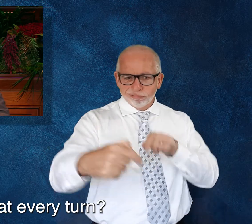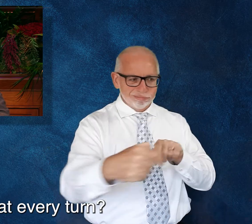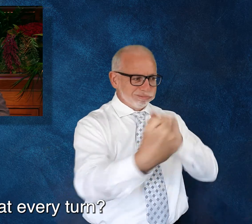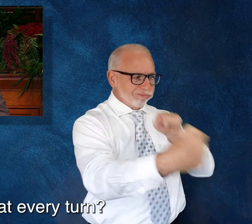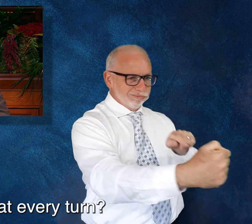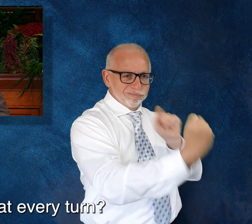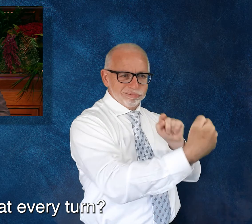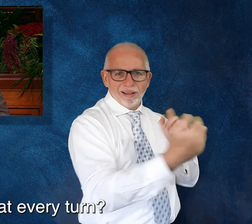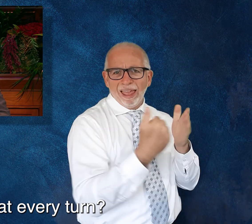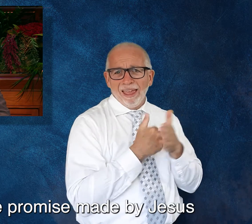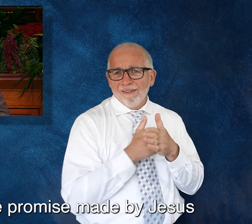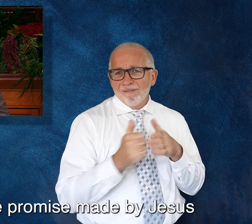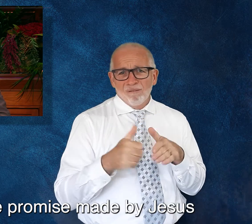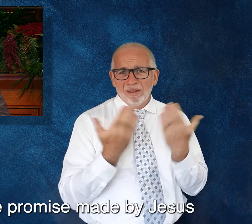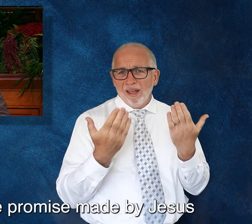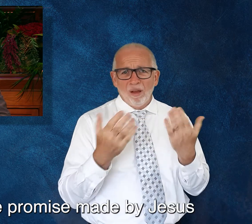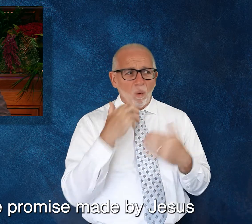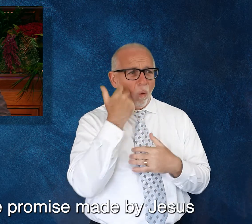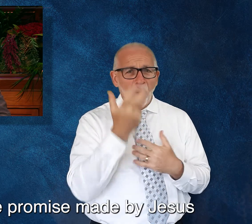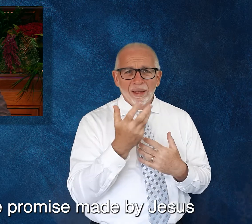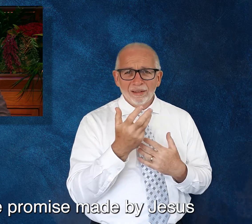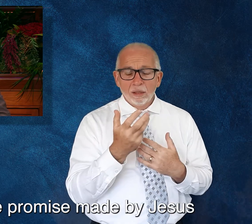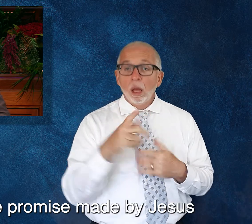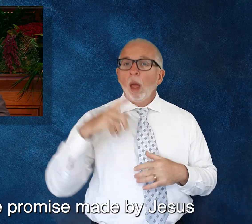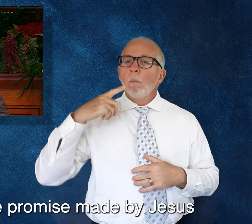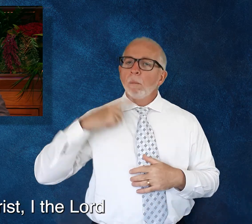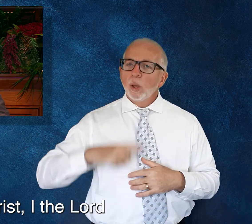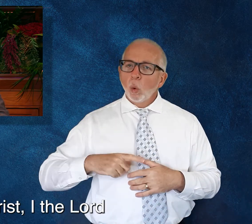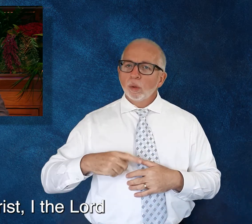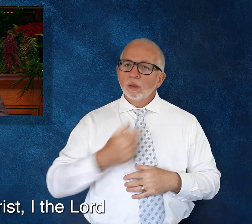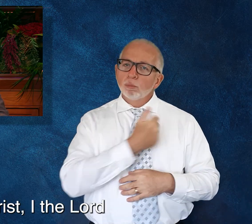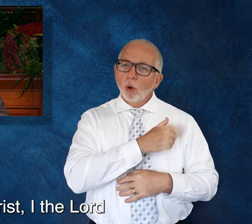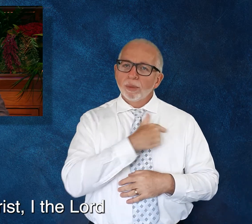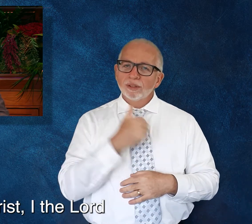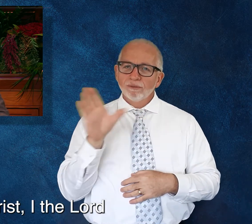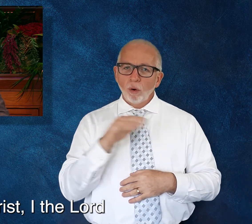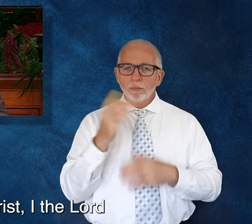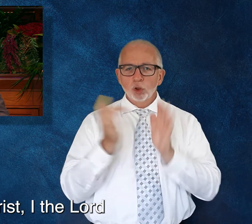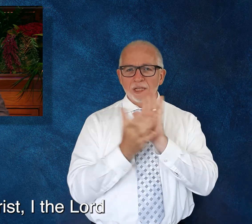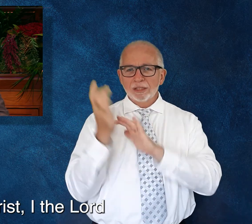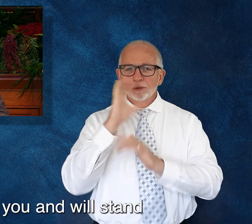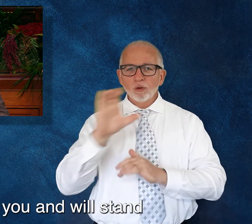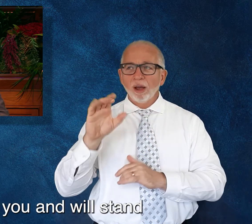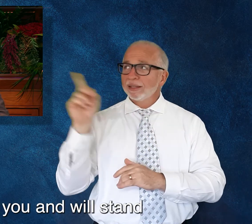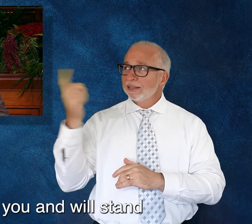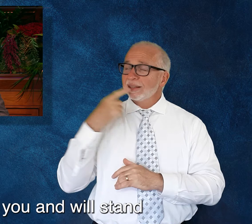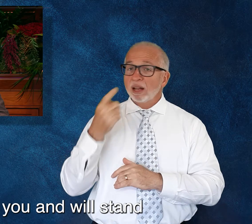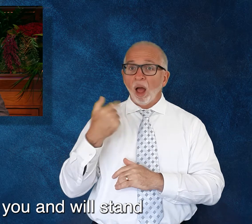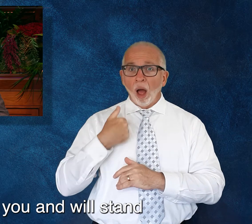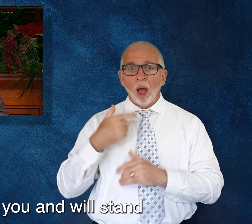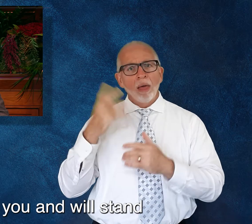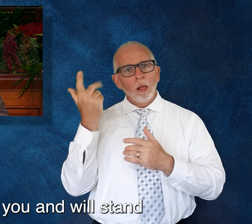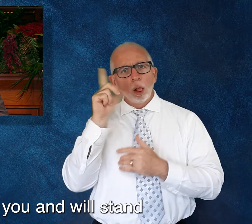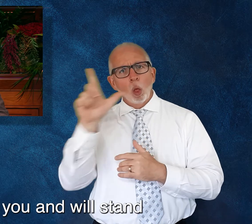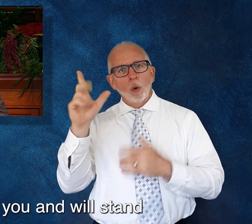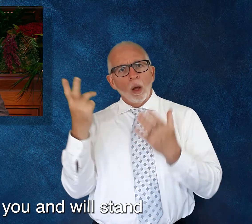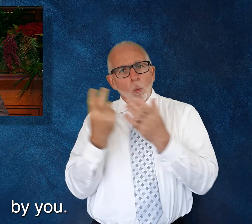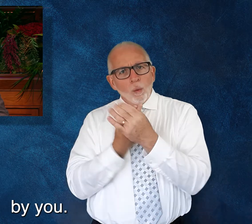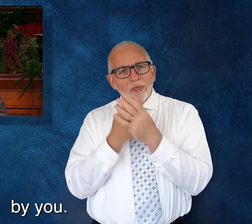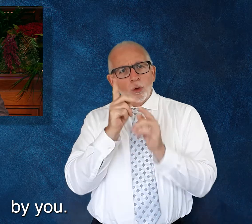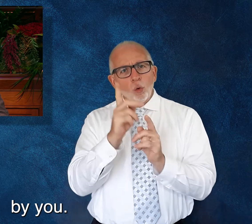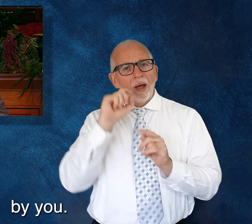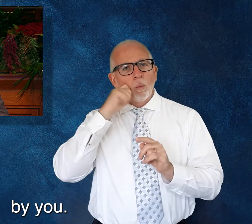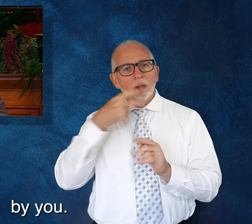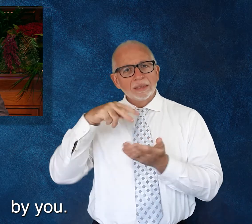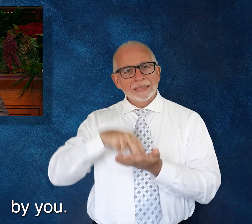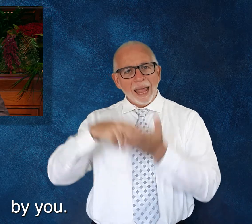at every turn? Because of the promise made by Jesus Christ, I, the Lord, am with you and will stand